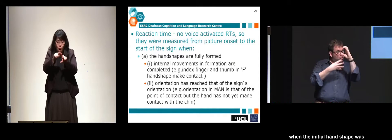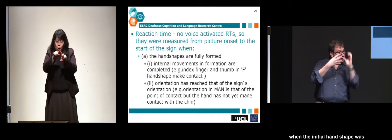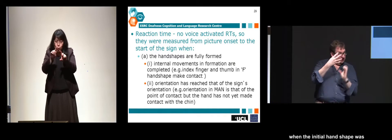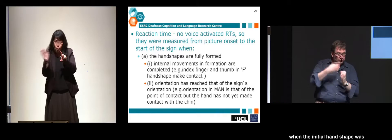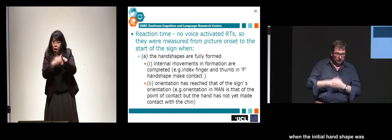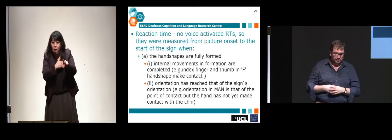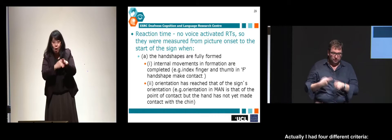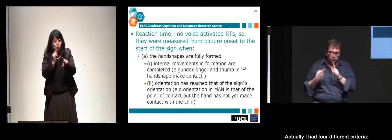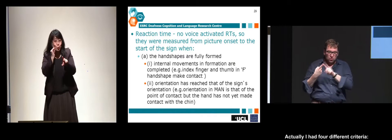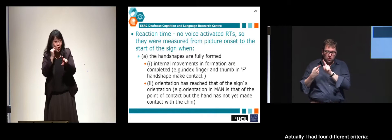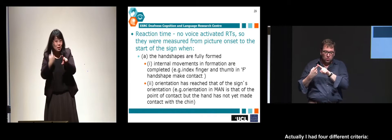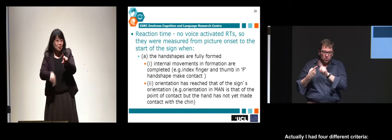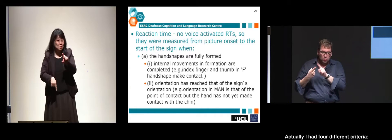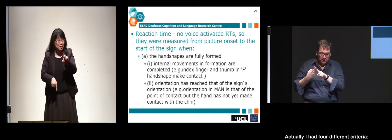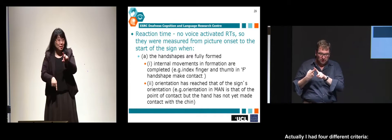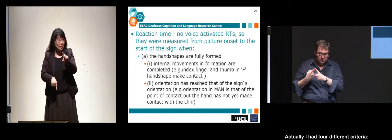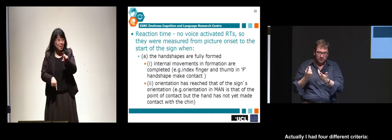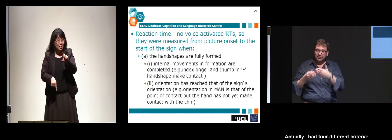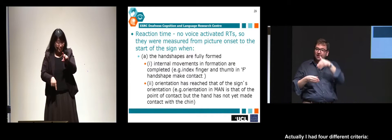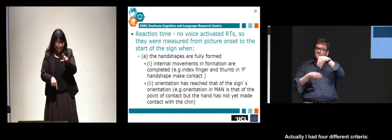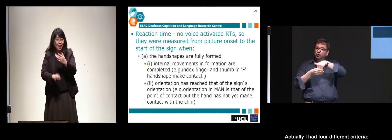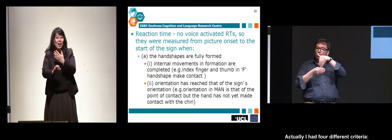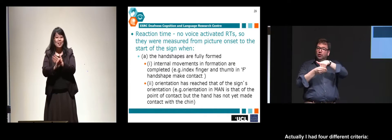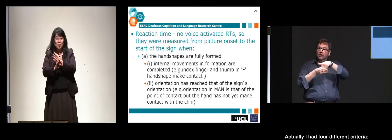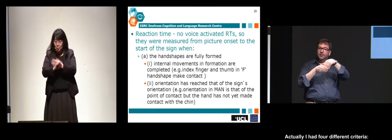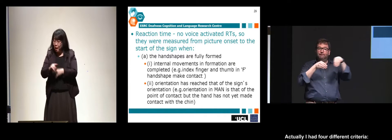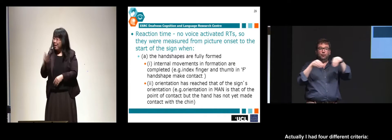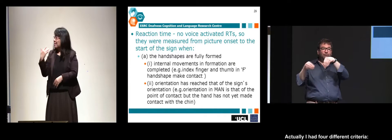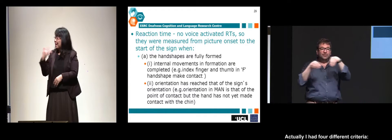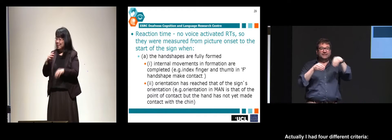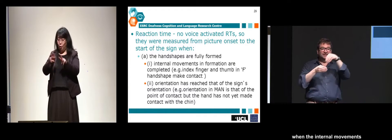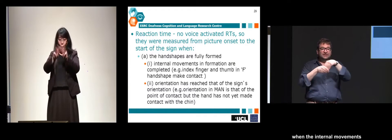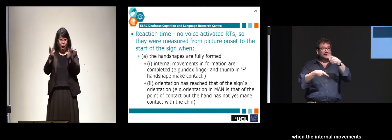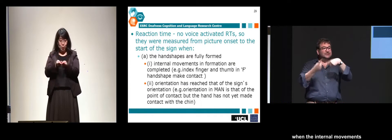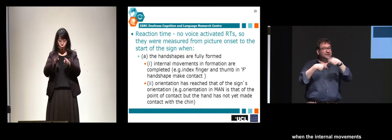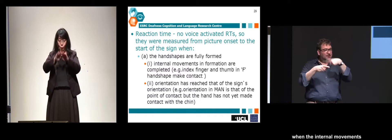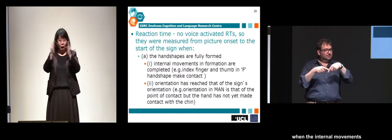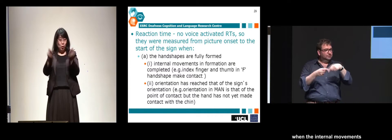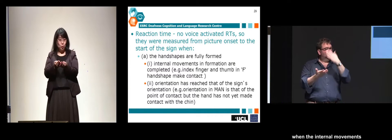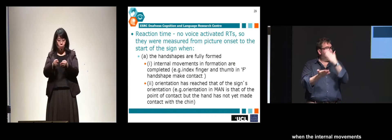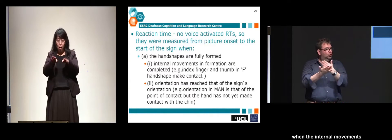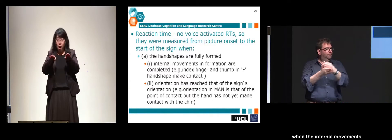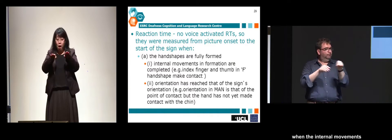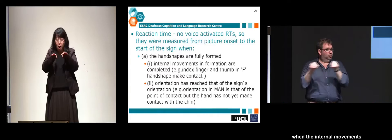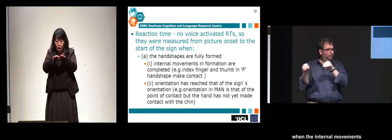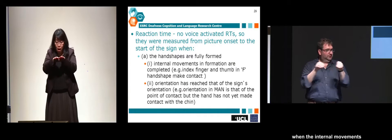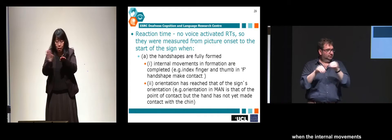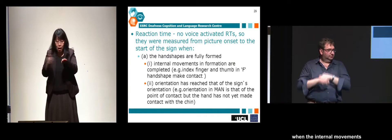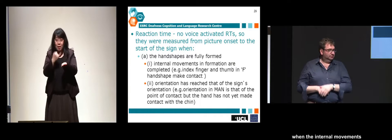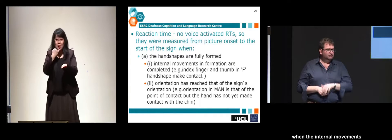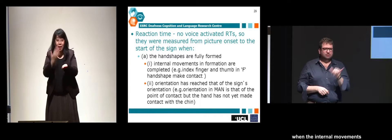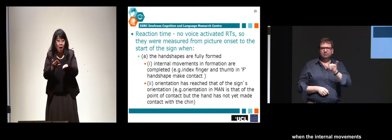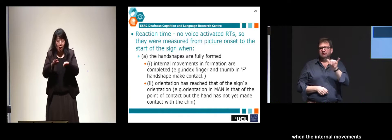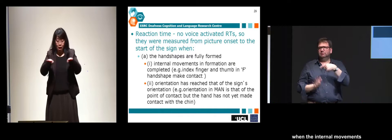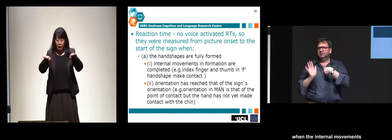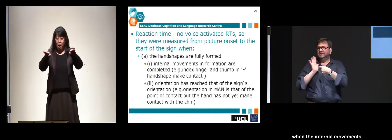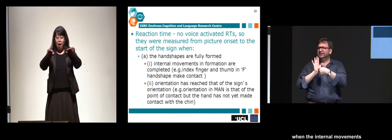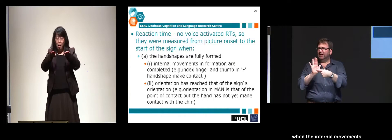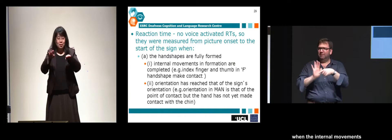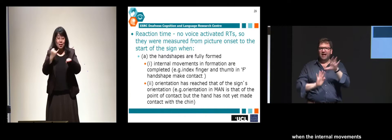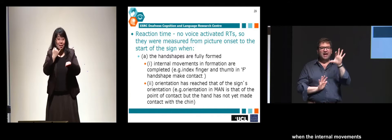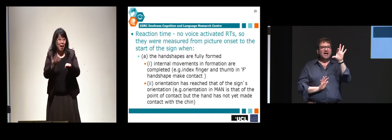fully formed. Actually, I had 4 different criteria. The first of which was when the internal movements in formation